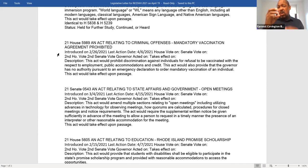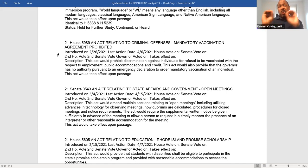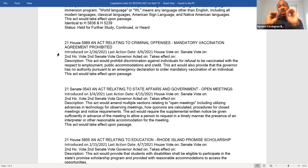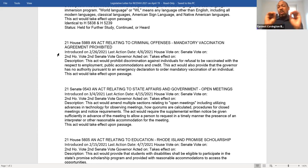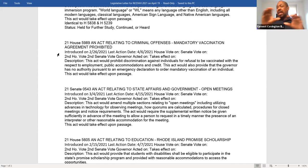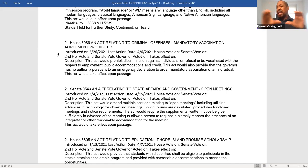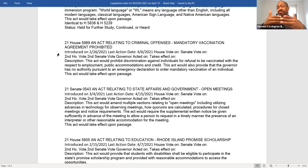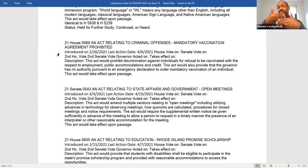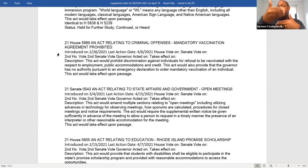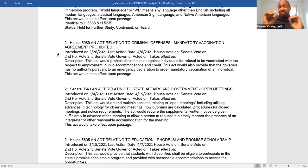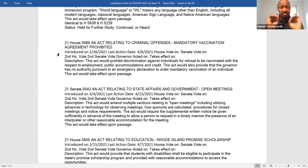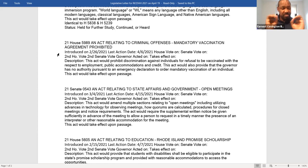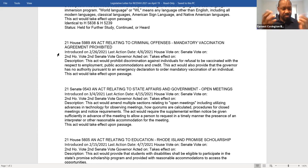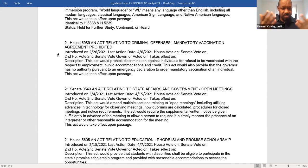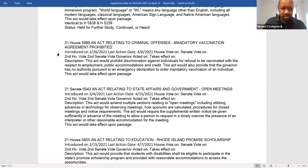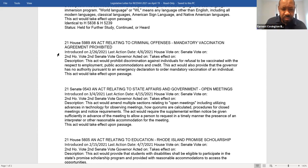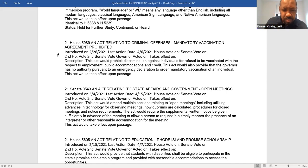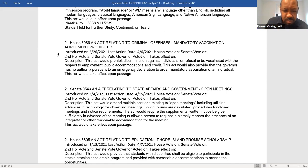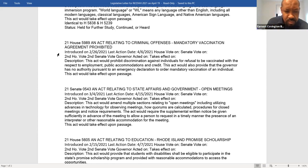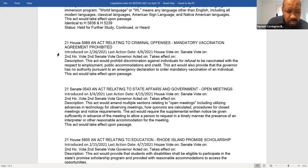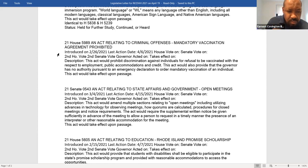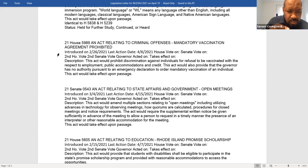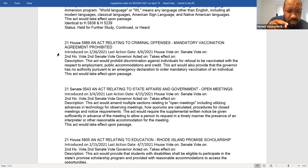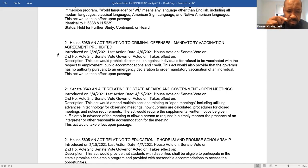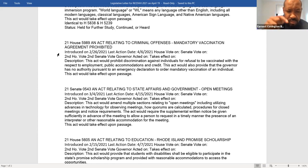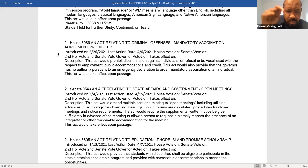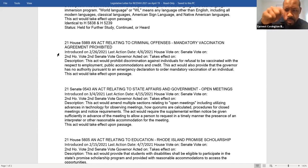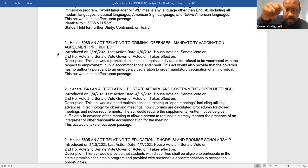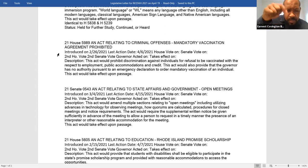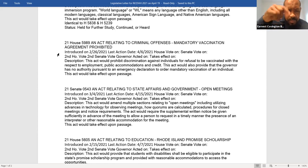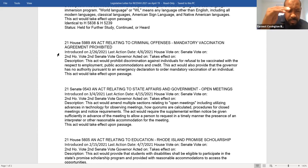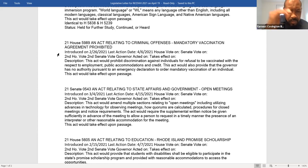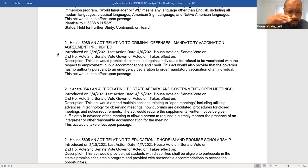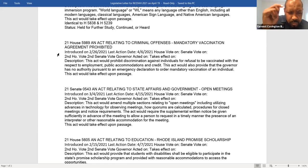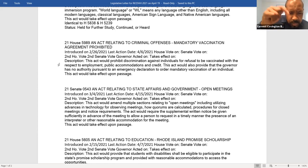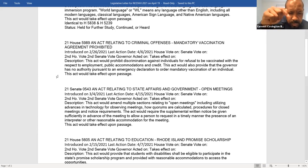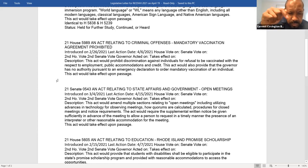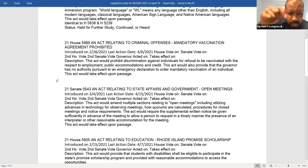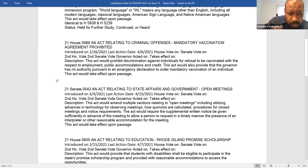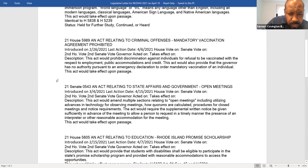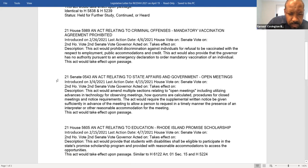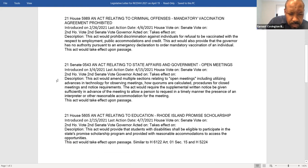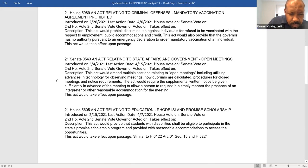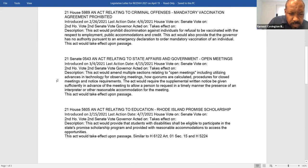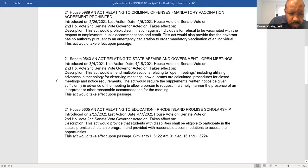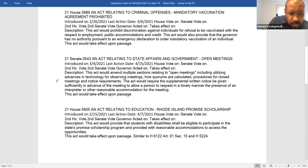then on the 16th, it said that no action was taken. So moving down.